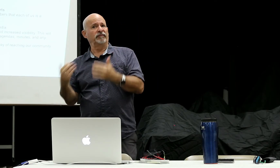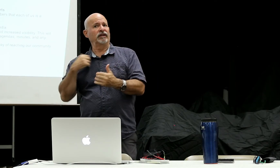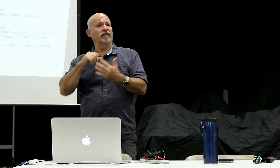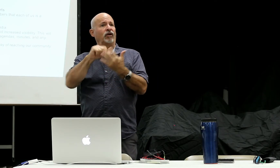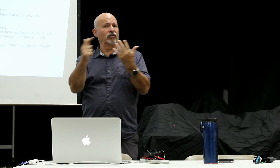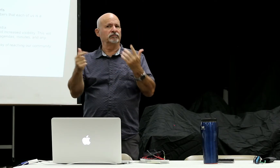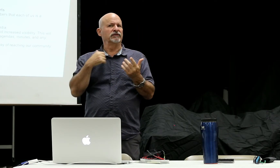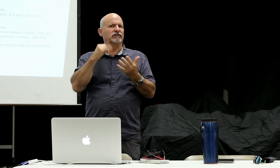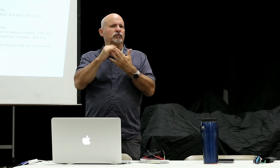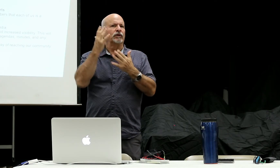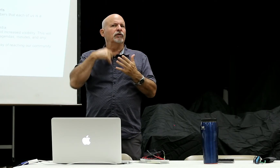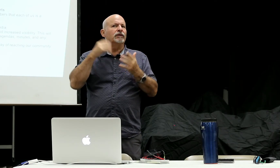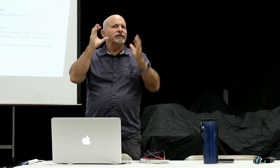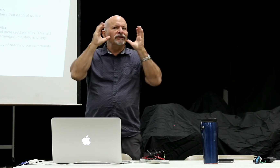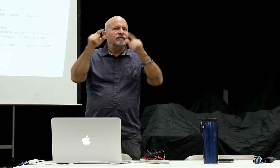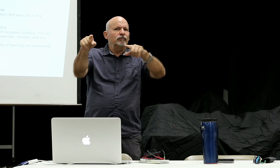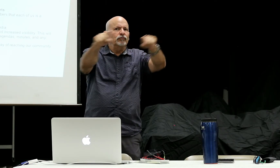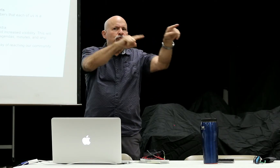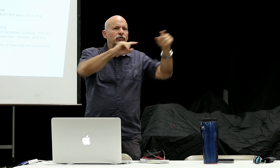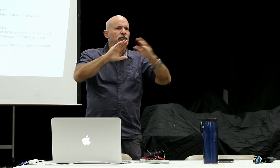You want to add something, Jamie?